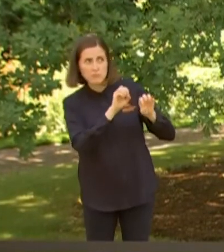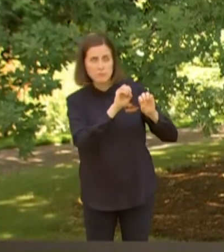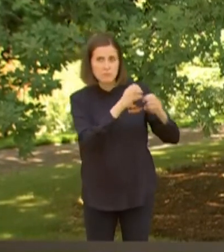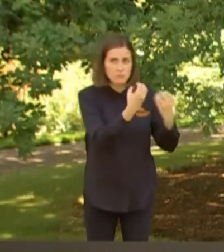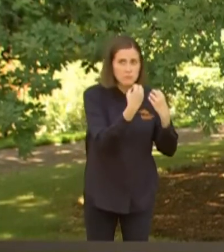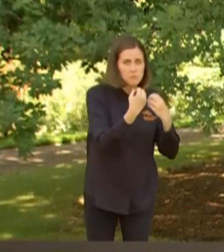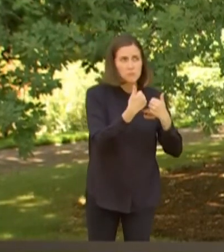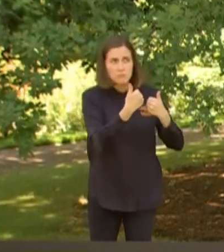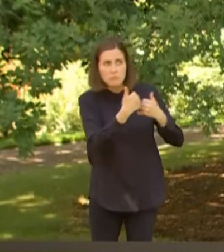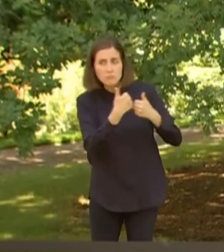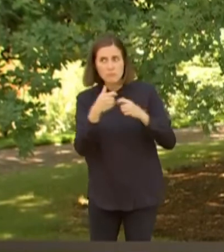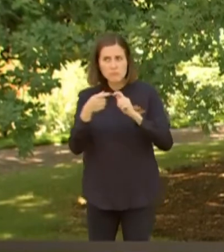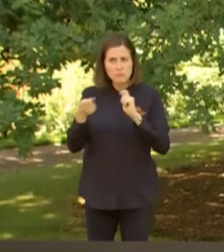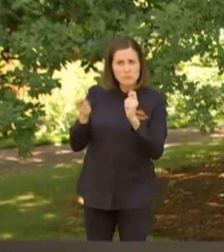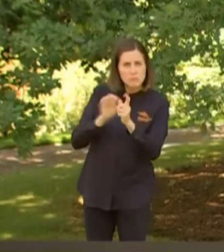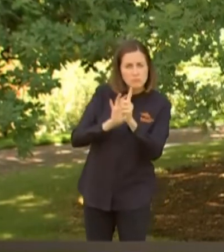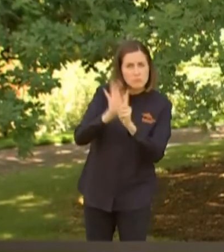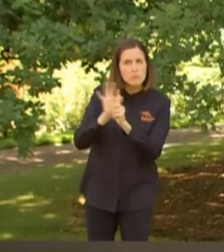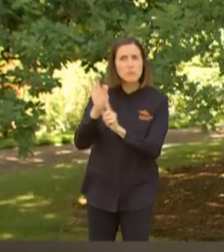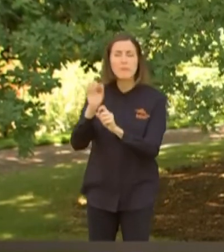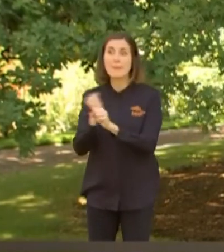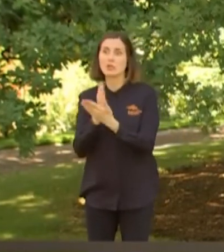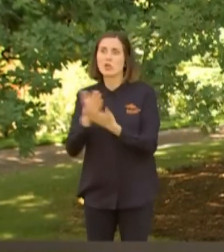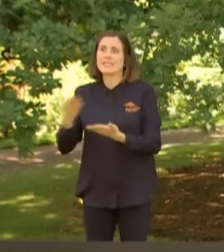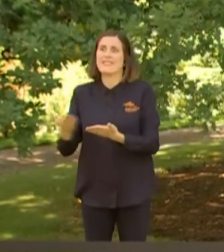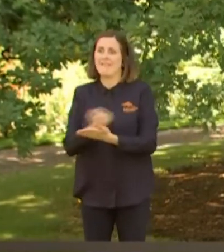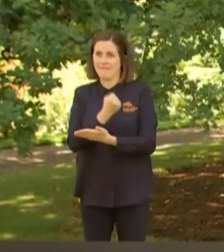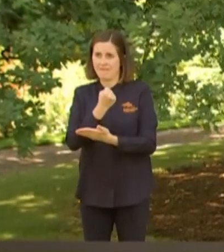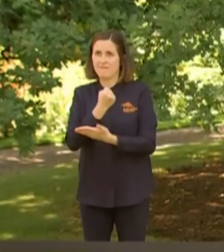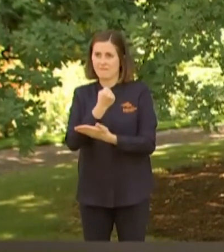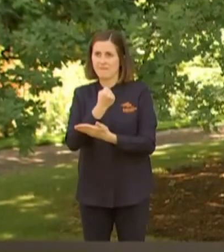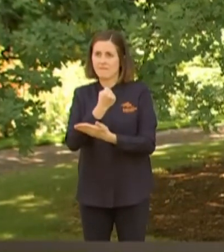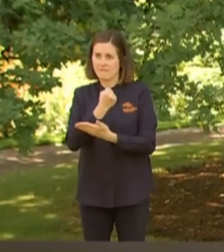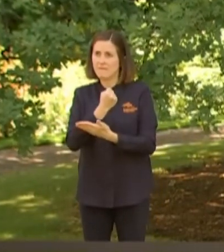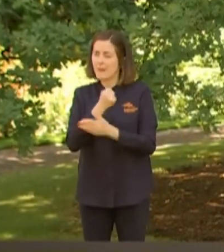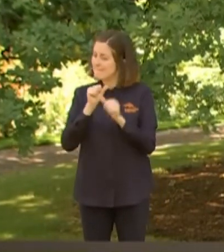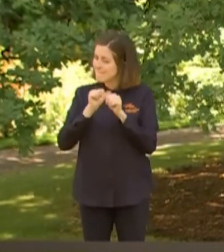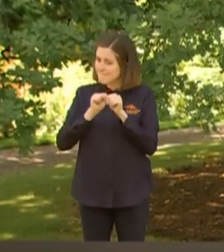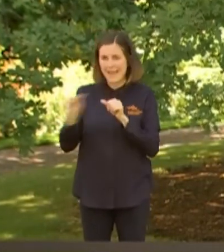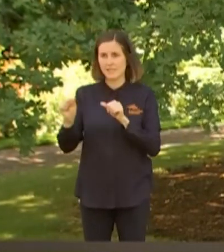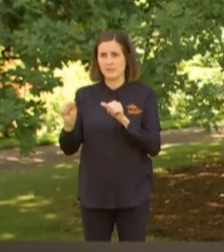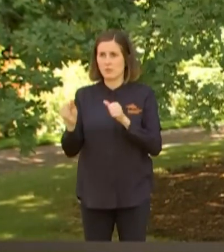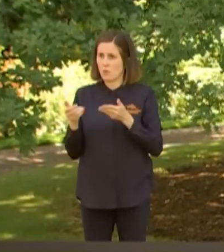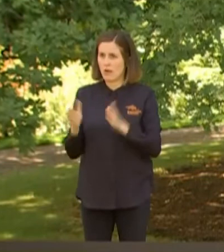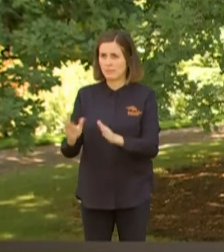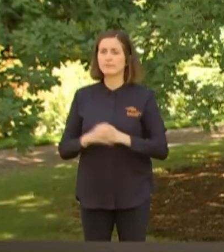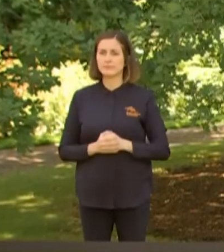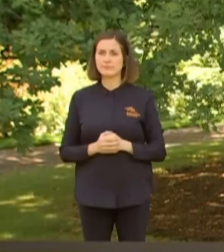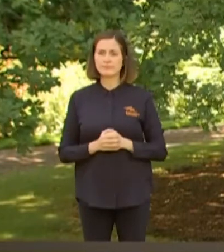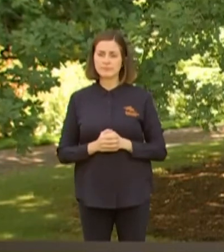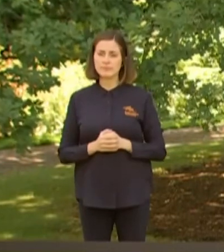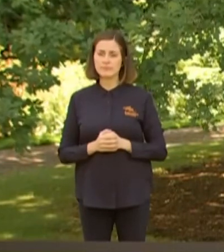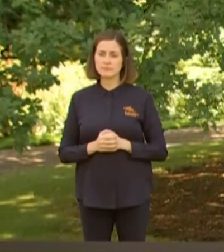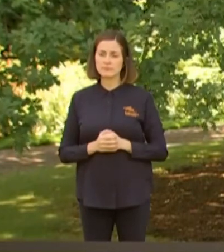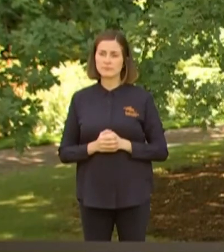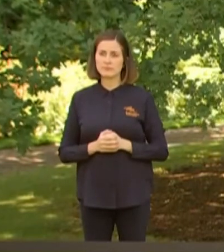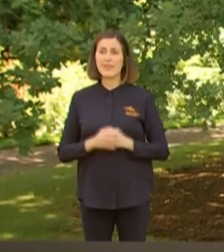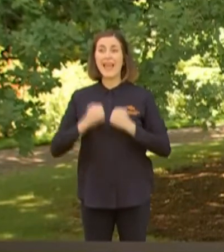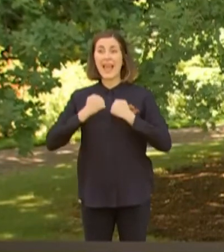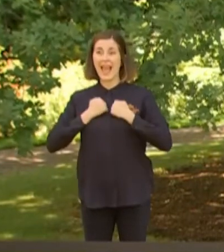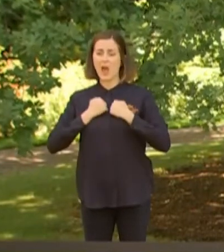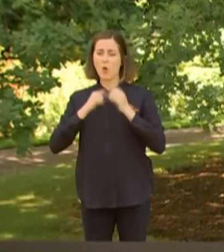that the program is as safe as it can be and that the program is best practice. For the audit and assurance,